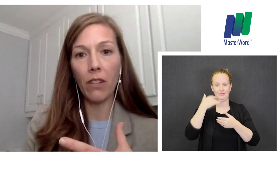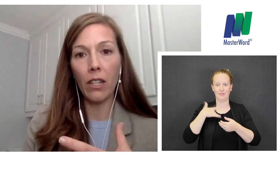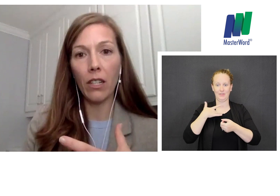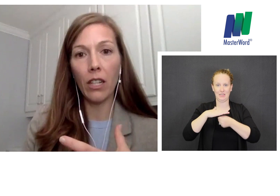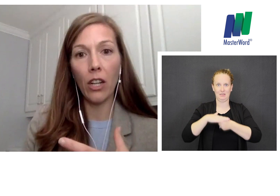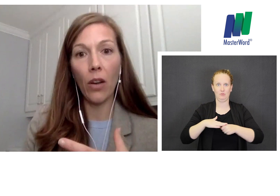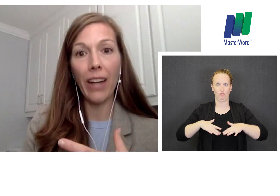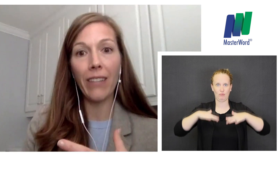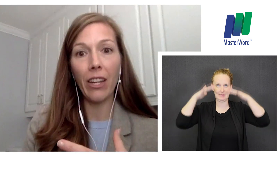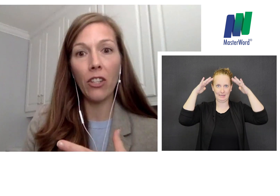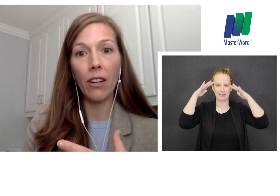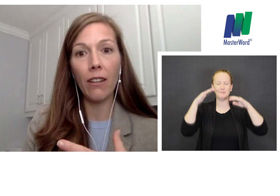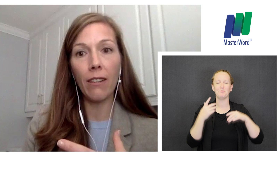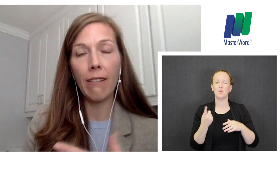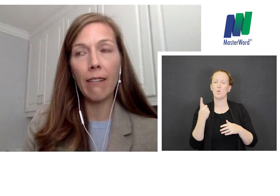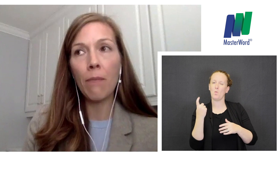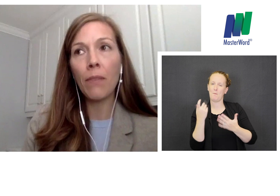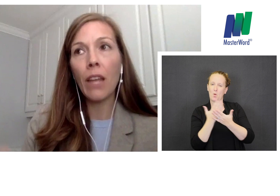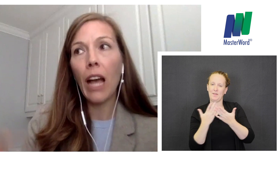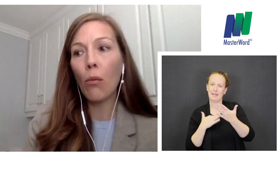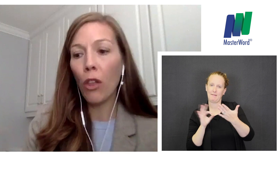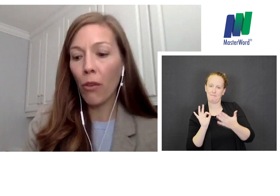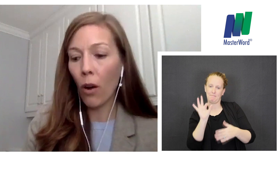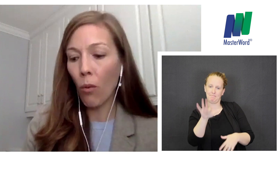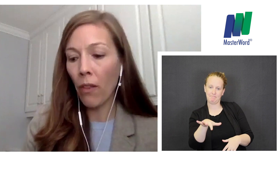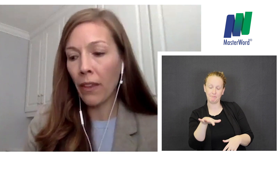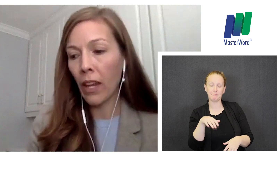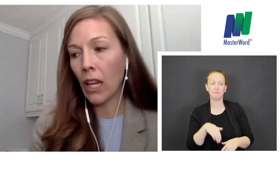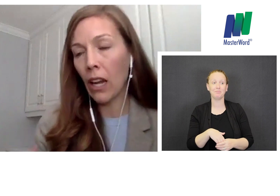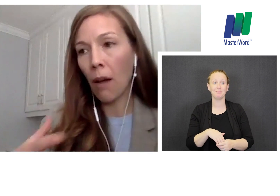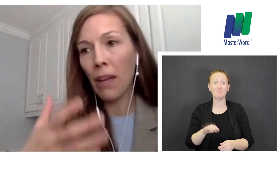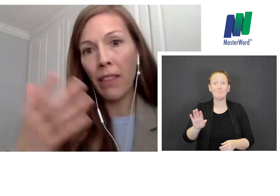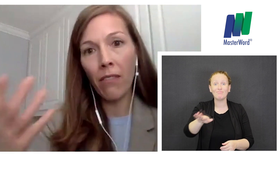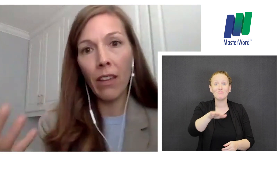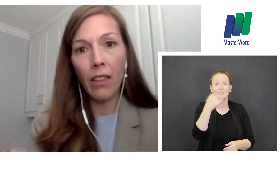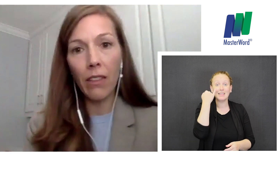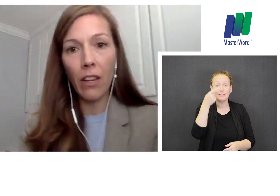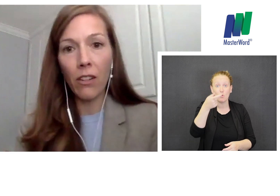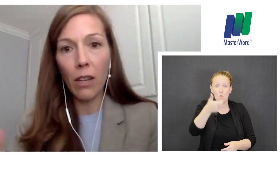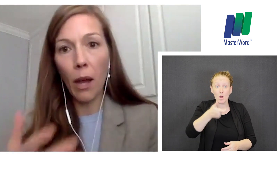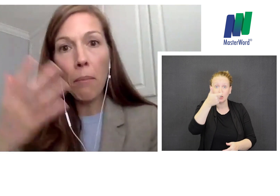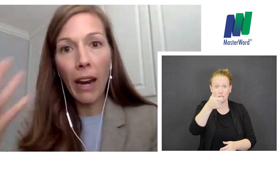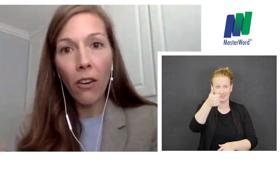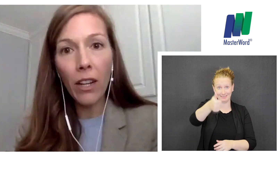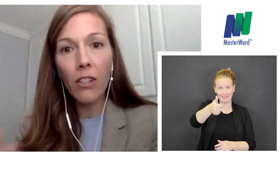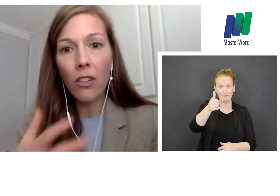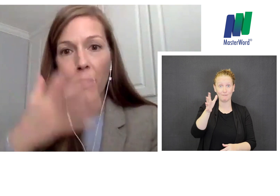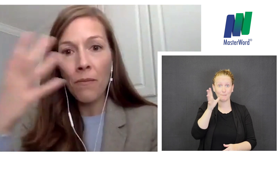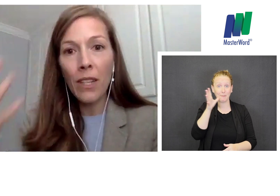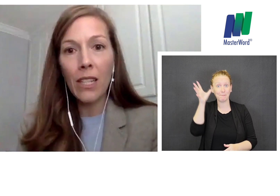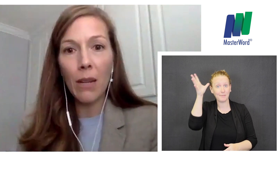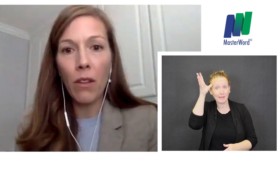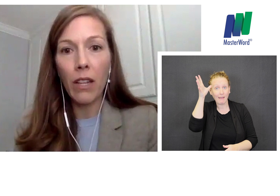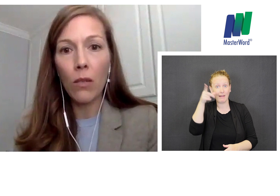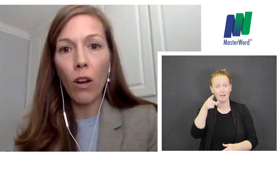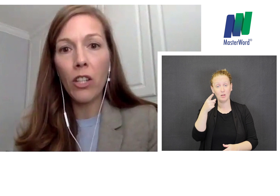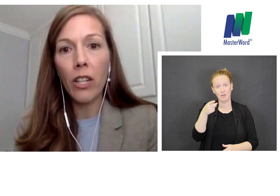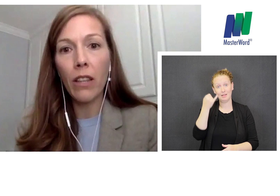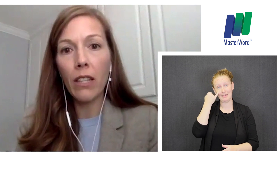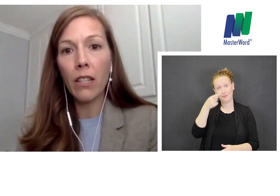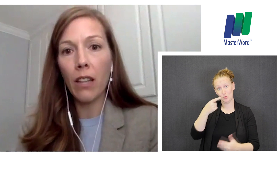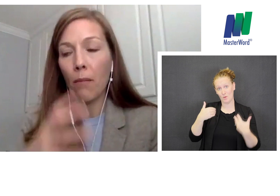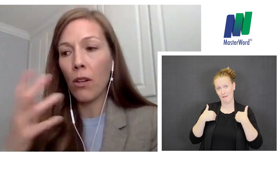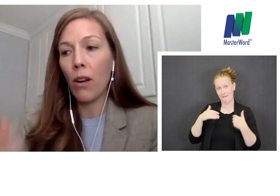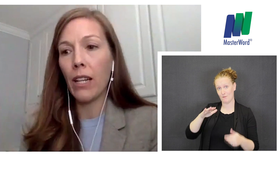of the different, activation. I will throw out one thing, in the event that there's a parent or someone that's